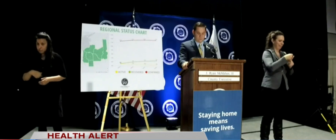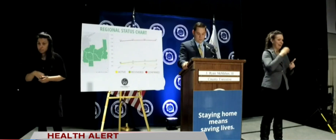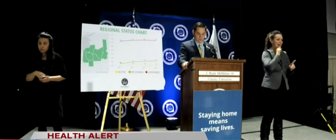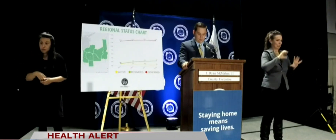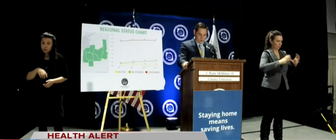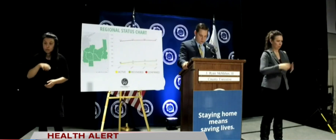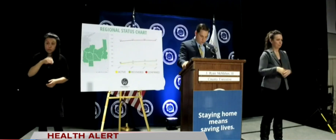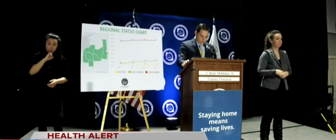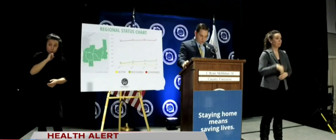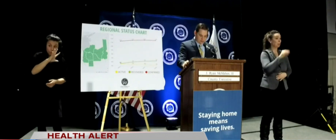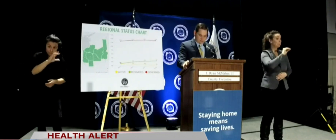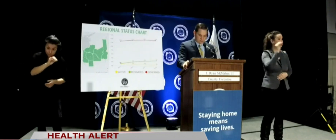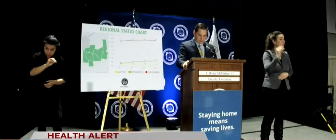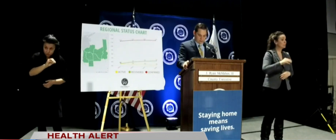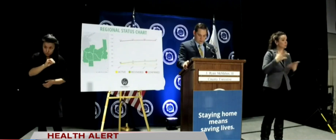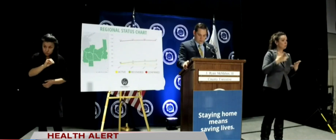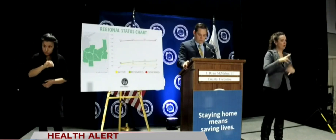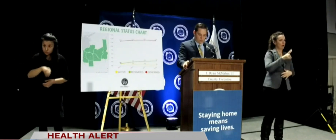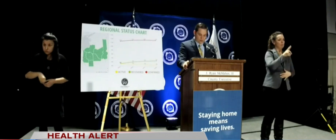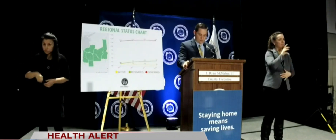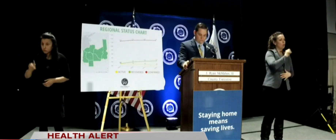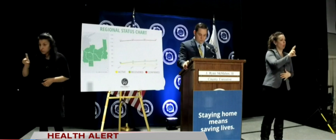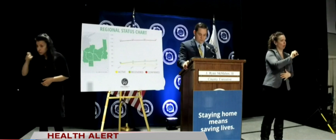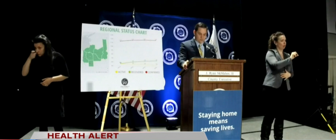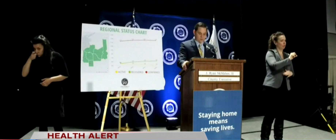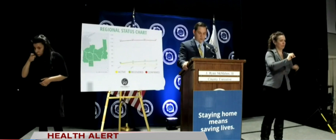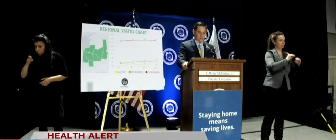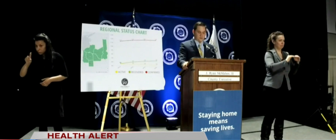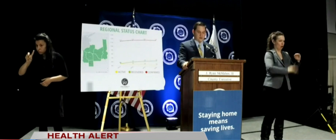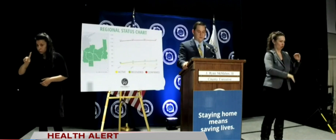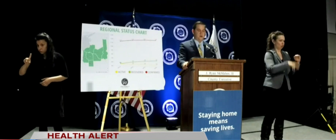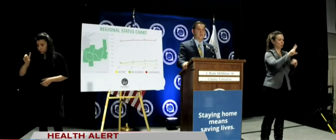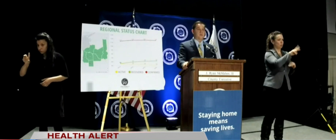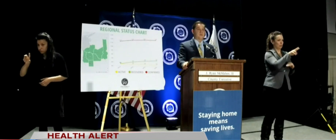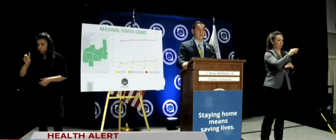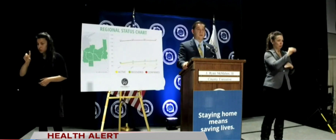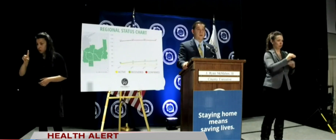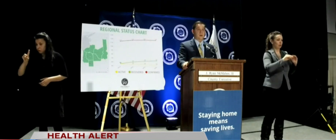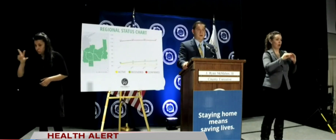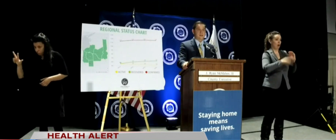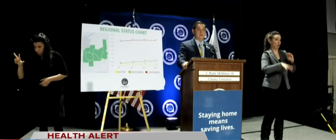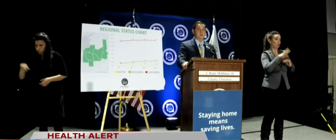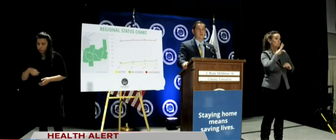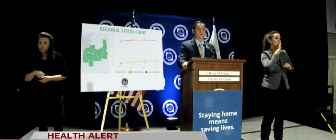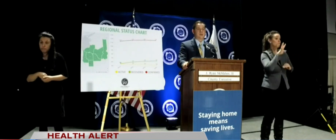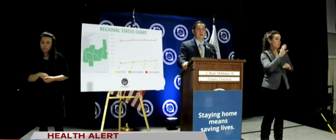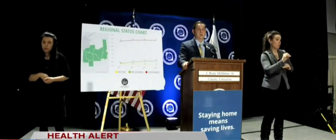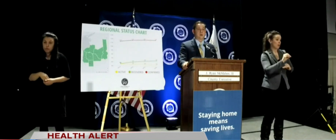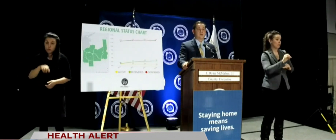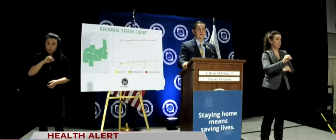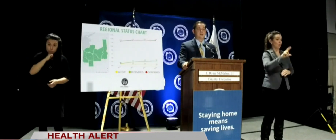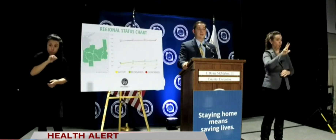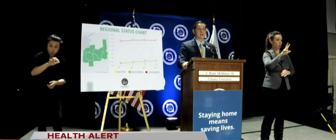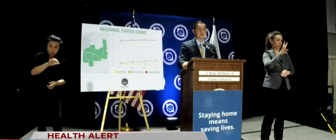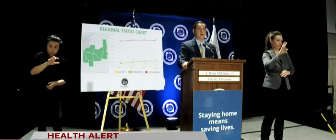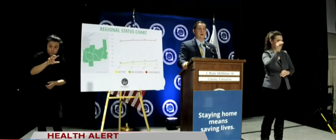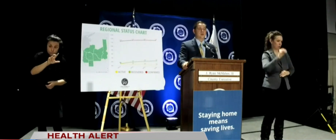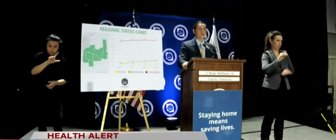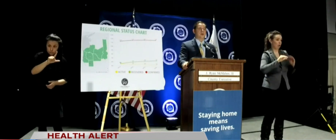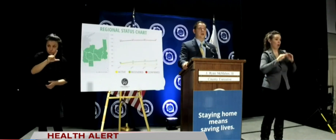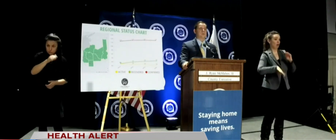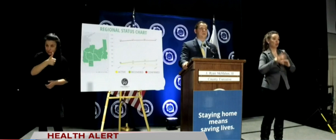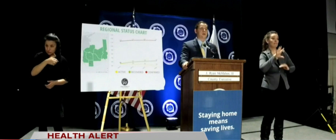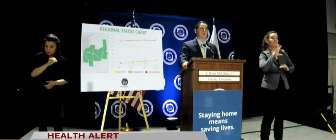30, 37% have been under 40, 53% have been under 50, 72% have been under 60,